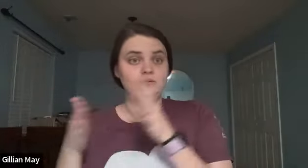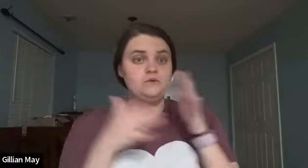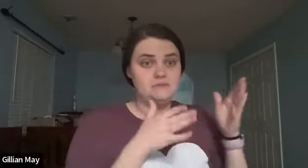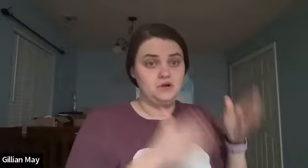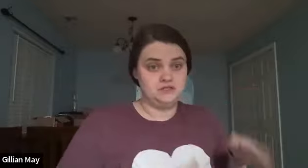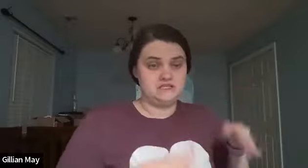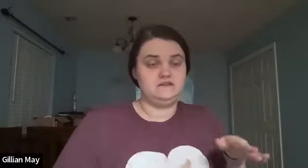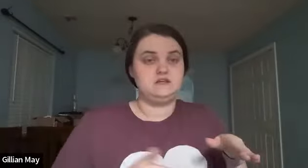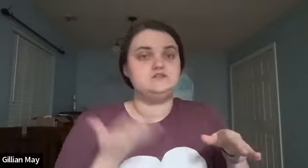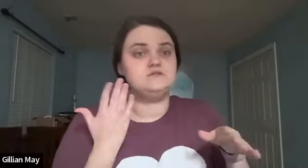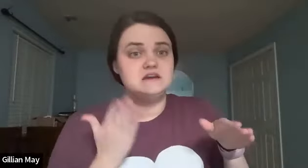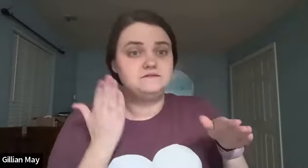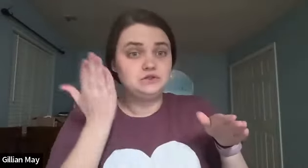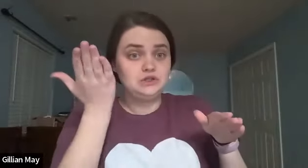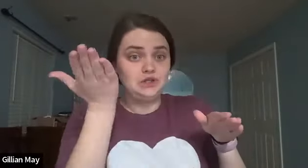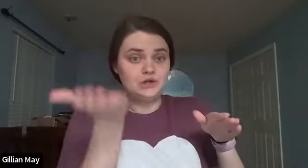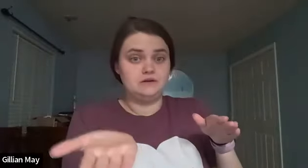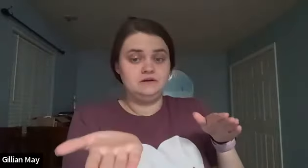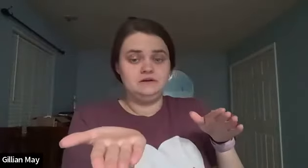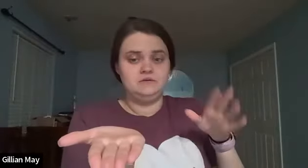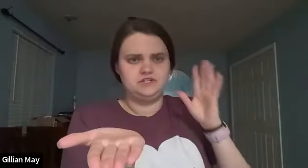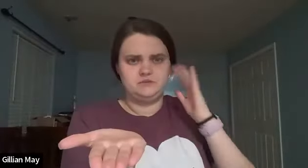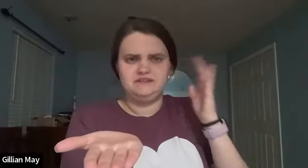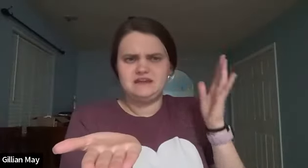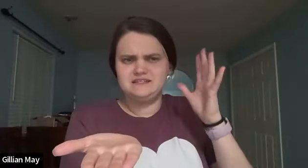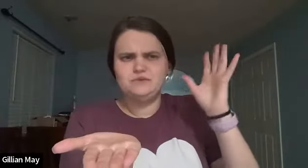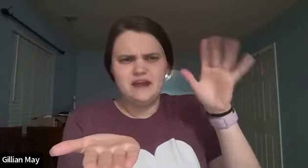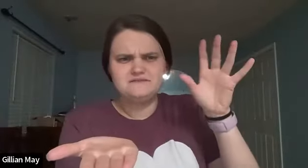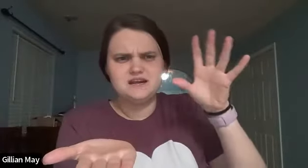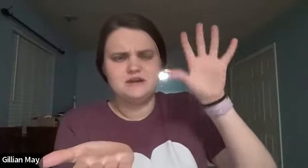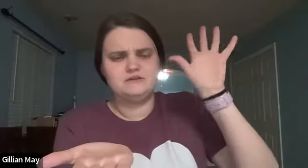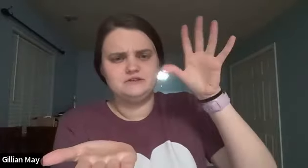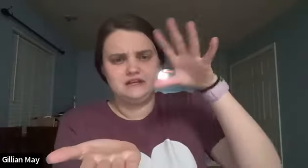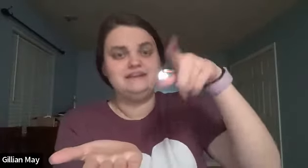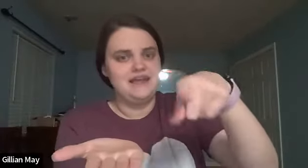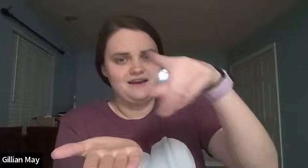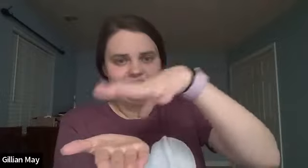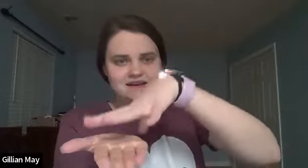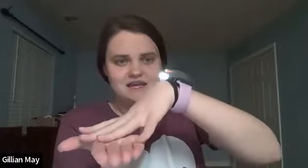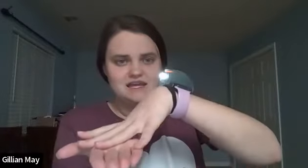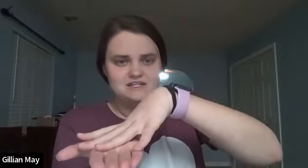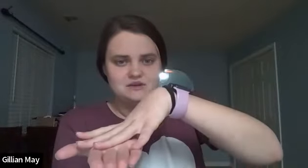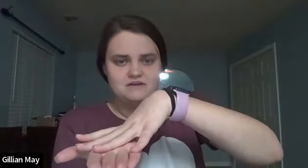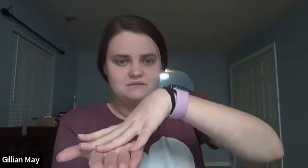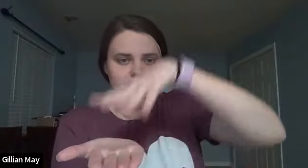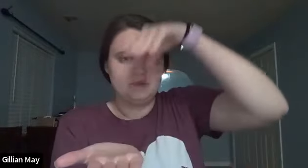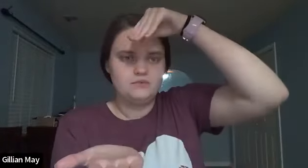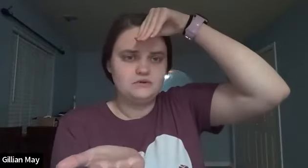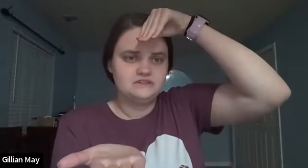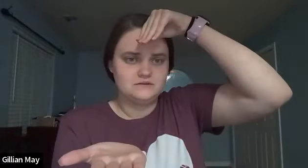with that person at the end. So the sign for learn, which we have done, but I'll do it again. Yeah. Is you have the pull to your